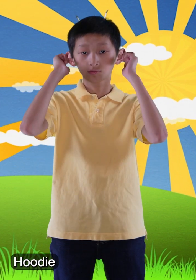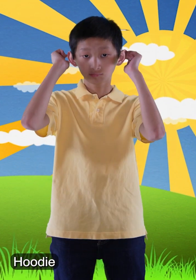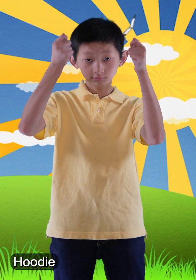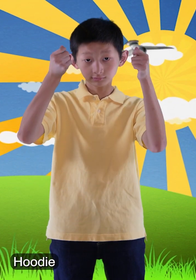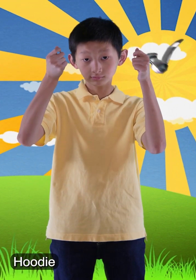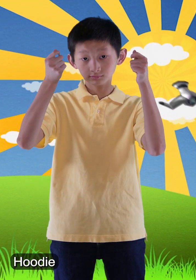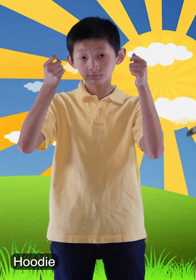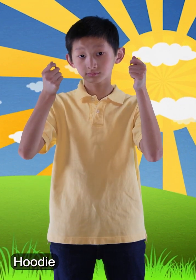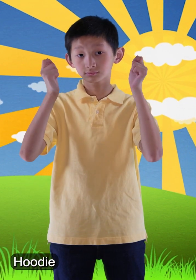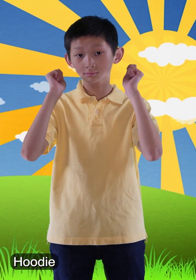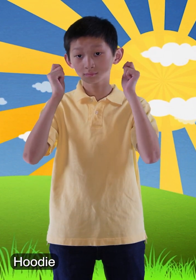Hoodie.